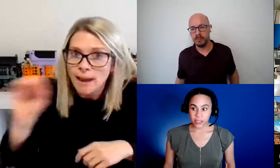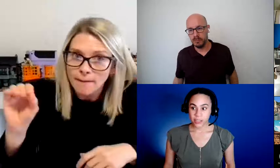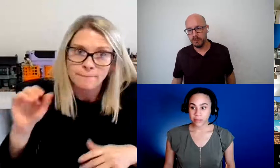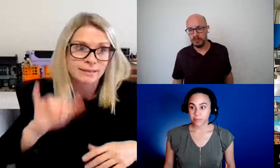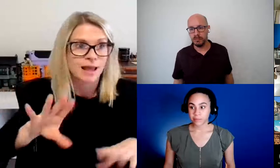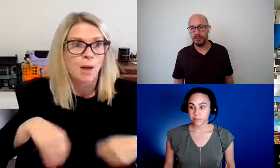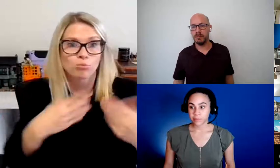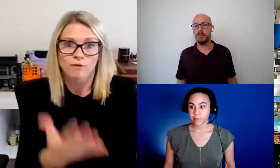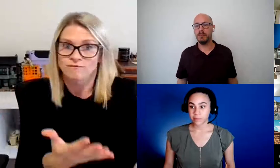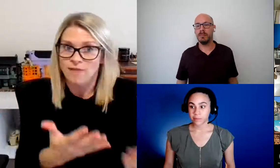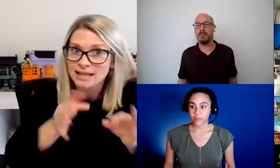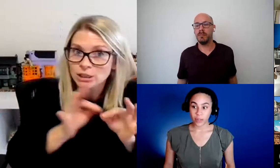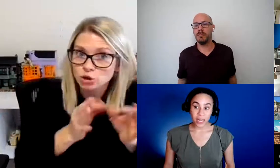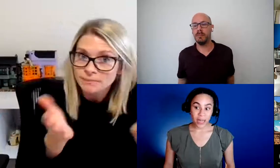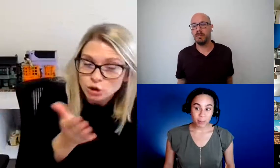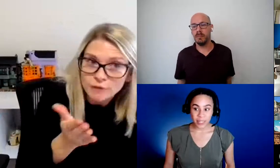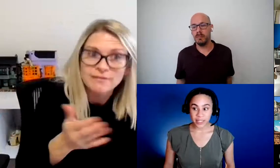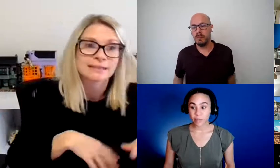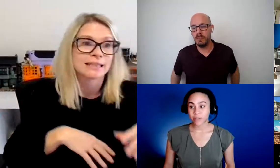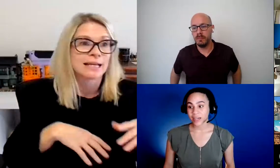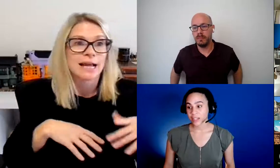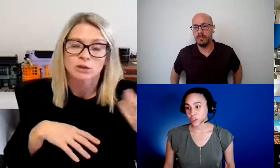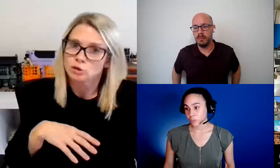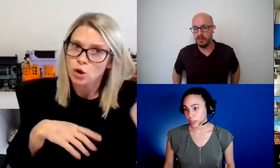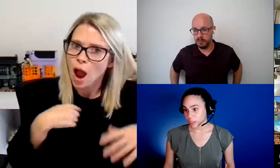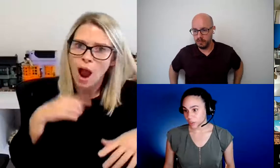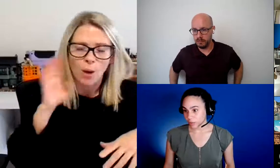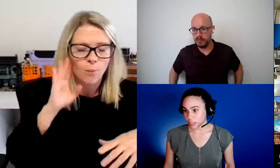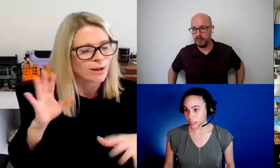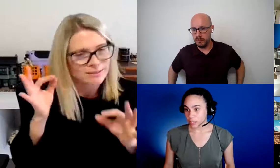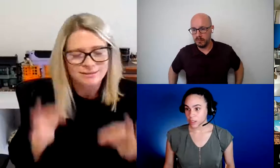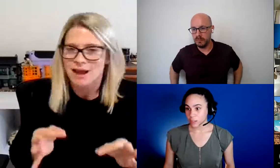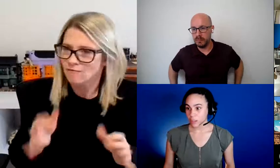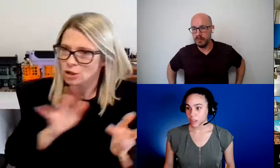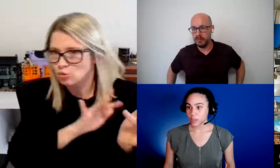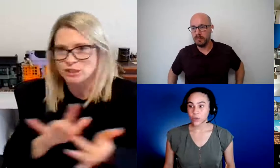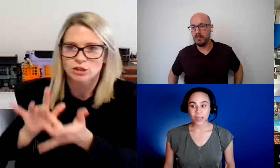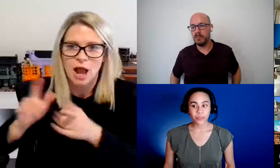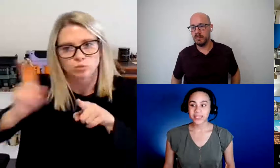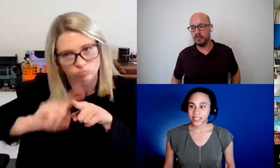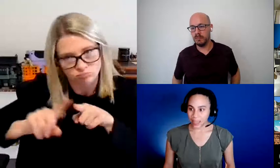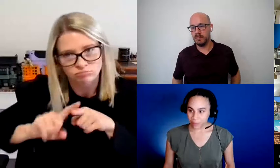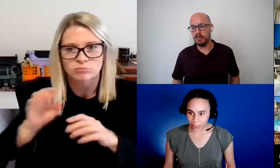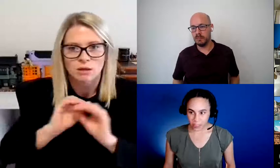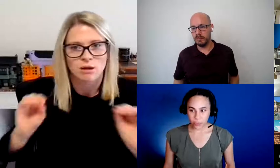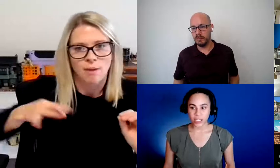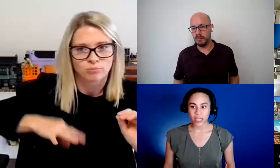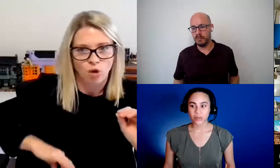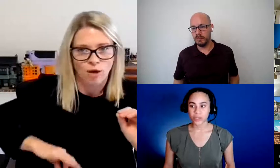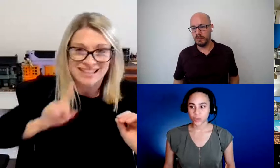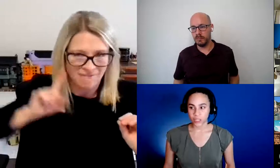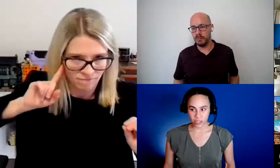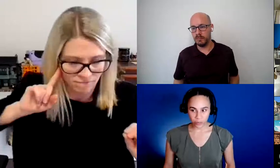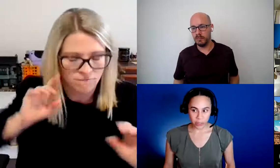different companies that provide interpreting services. So, I would definitely reach out to the different